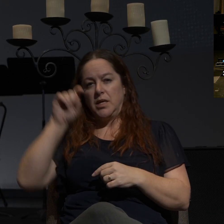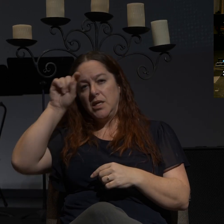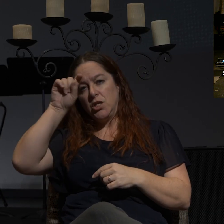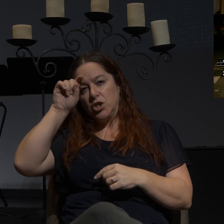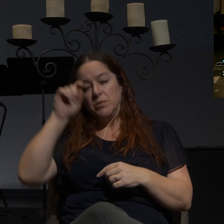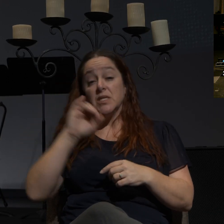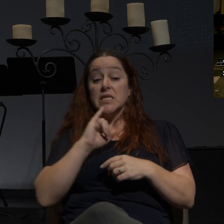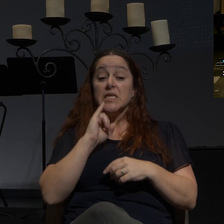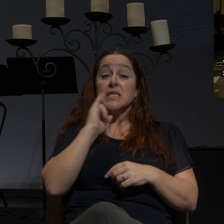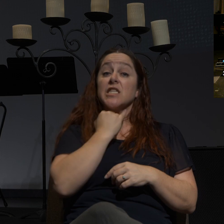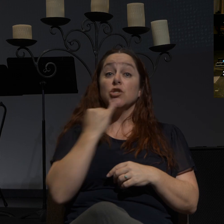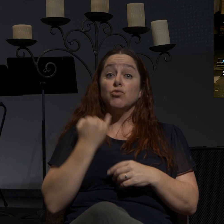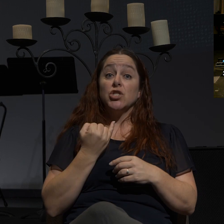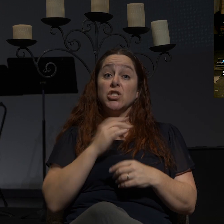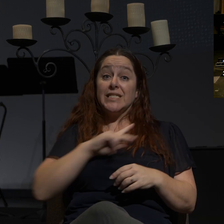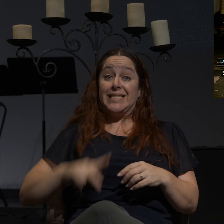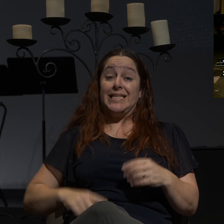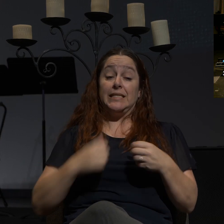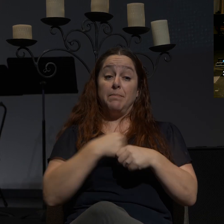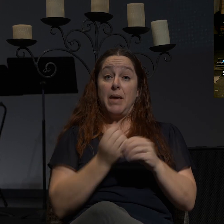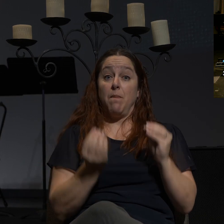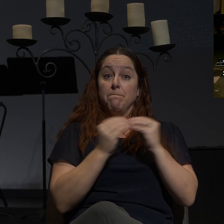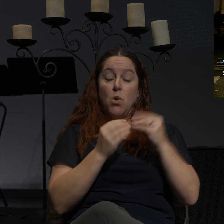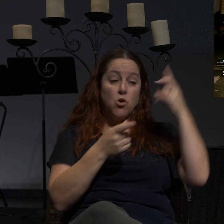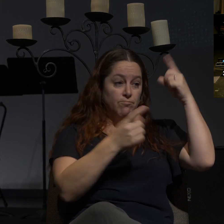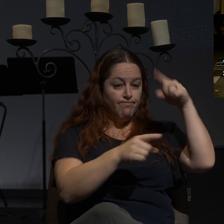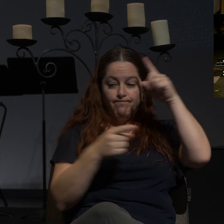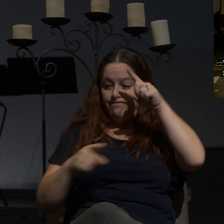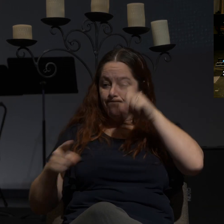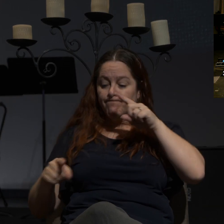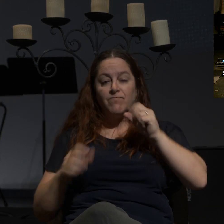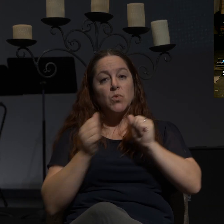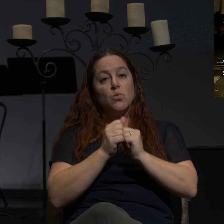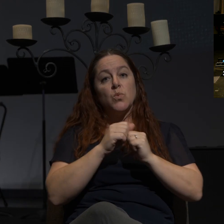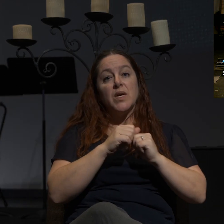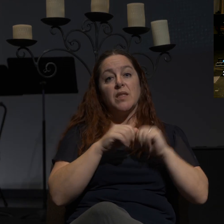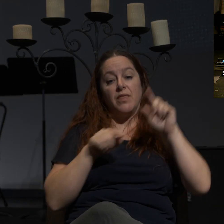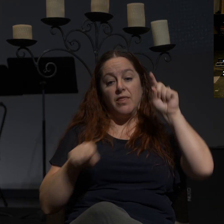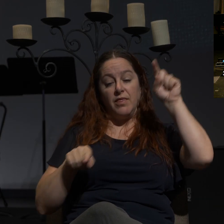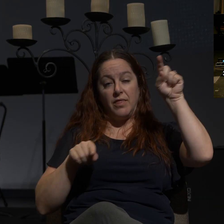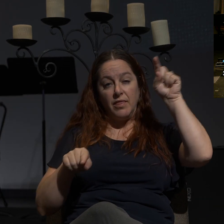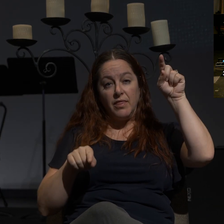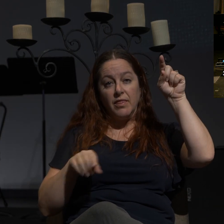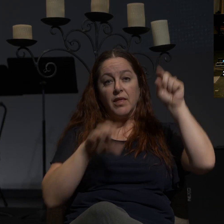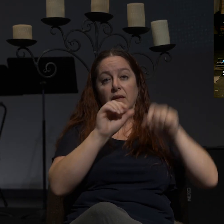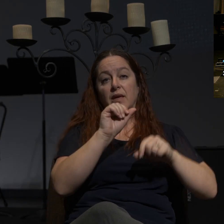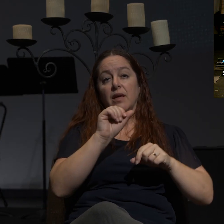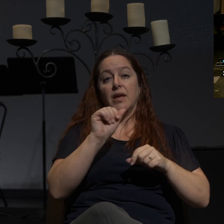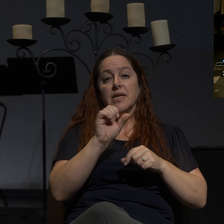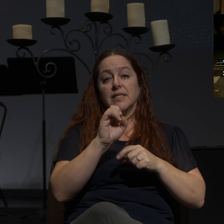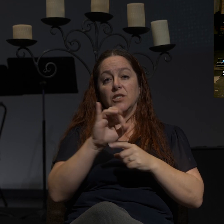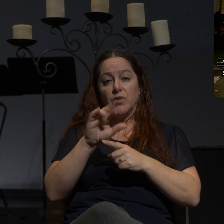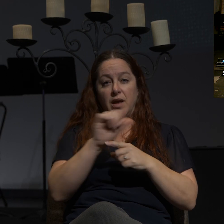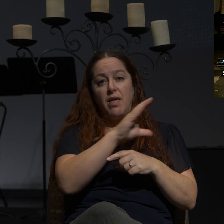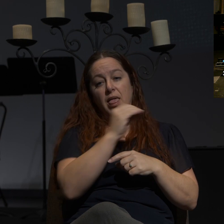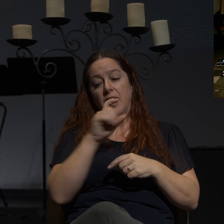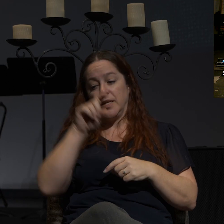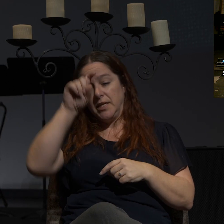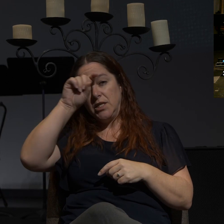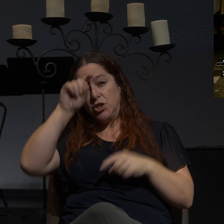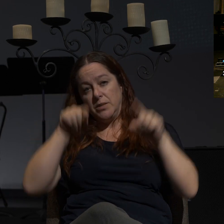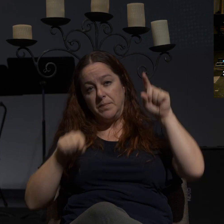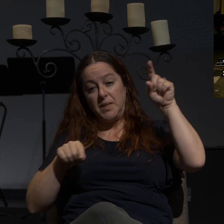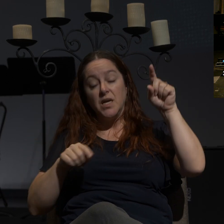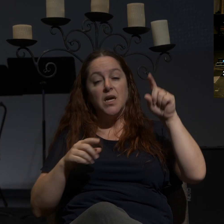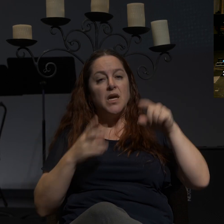kept making more and more treaties and alliances with Assyria and Egypt. It even visually, it shows you how